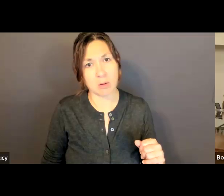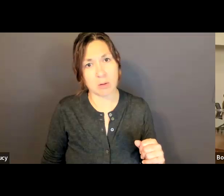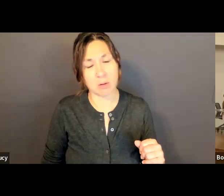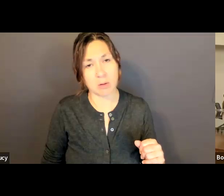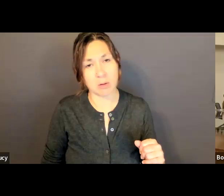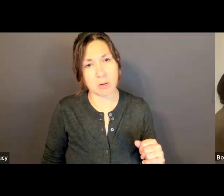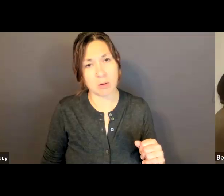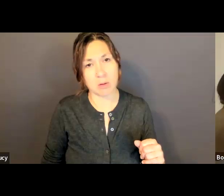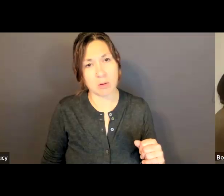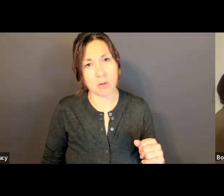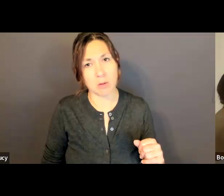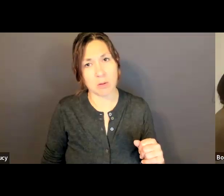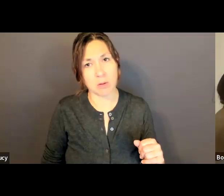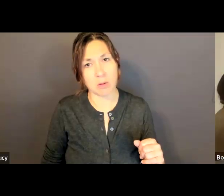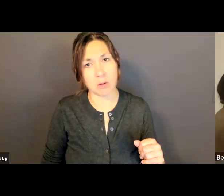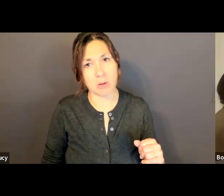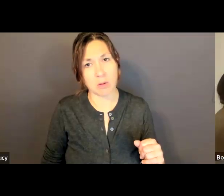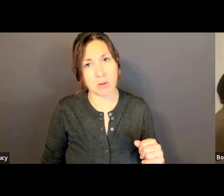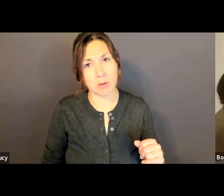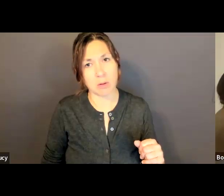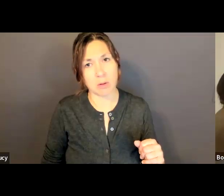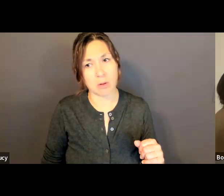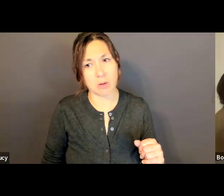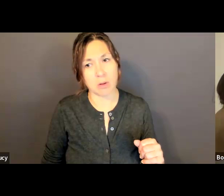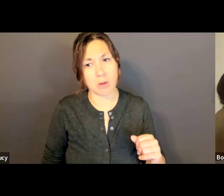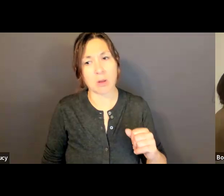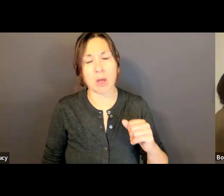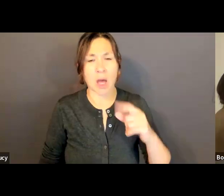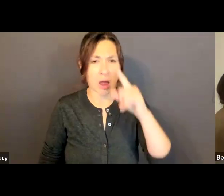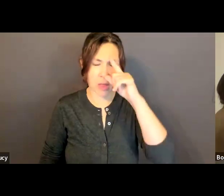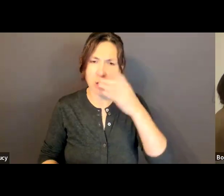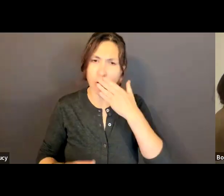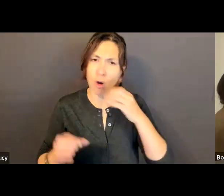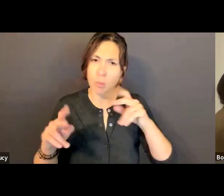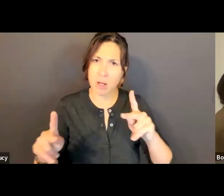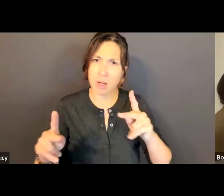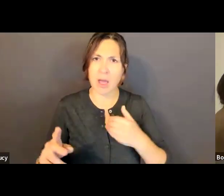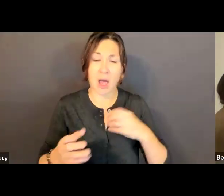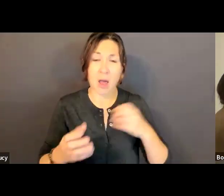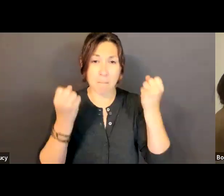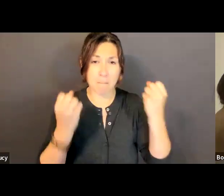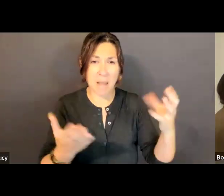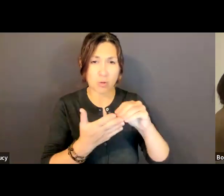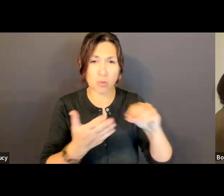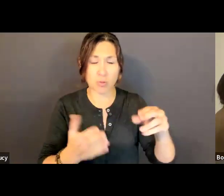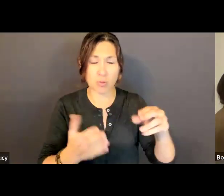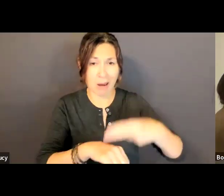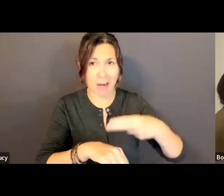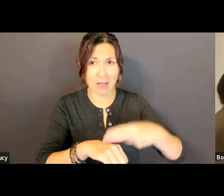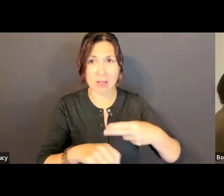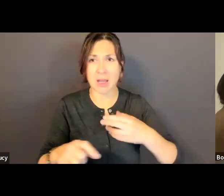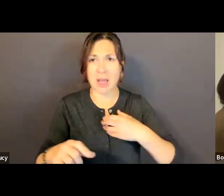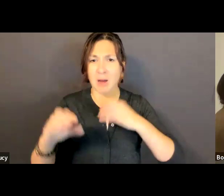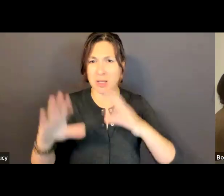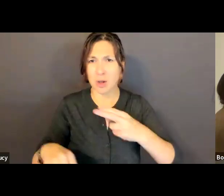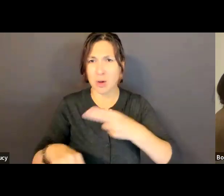Now it's good moment. I have a teacher in Haitian Creole. I have a student, a lot of population in Haitian Creole. Why not putting a